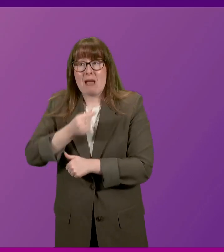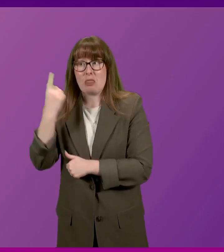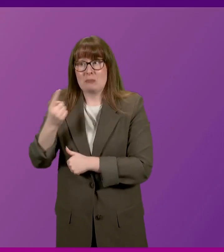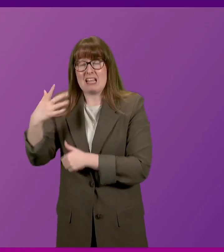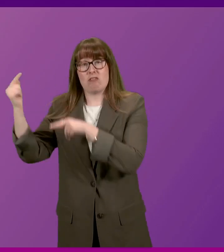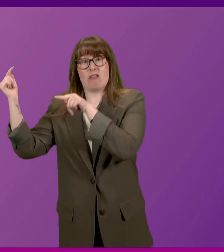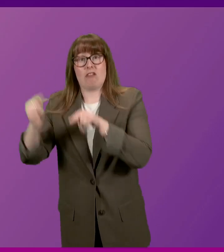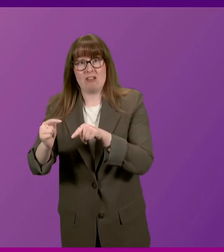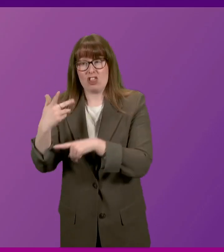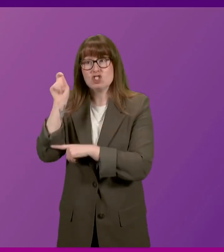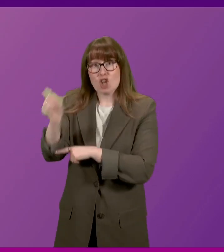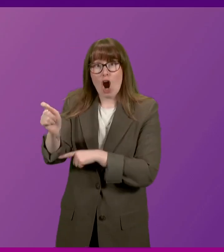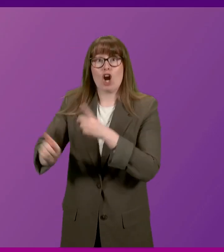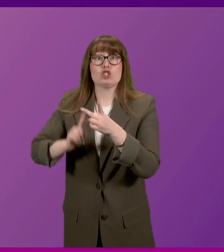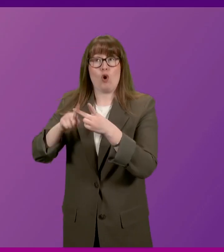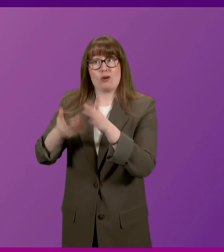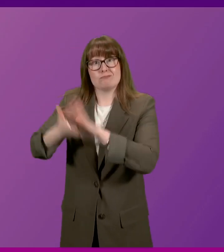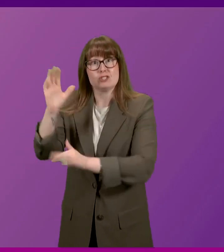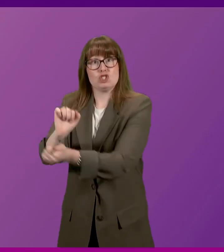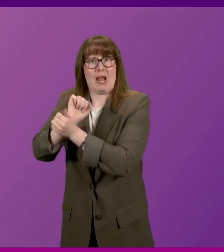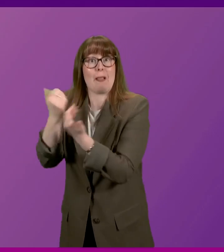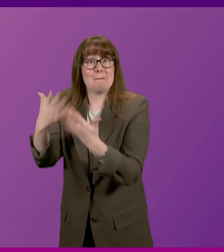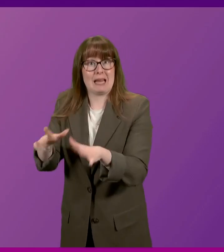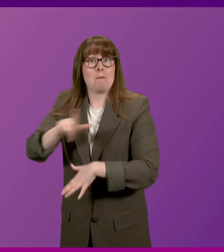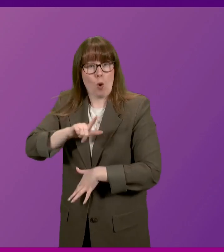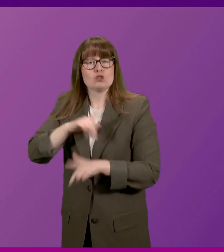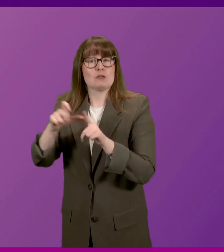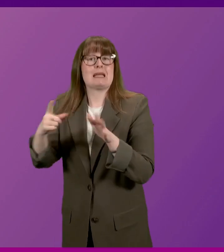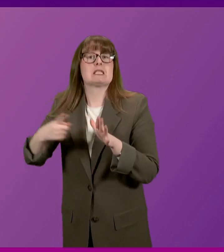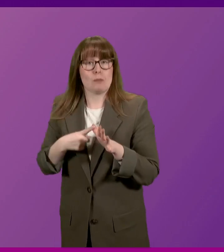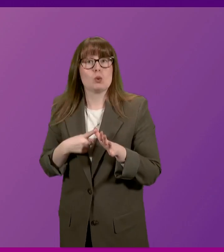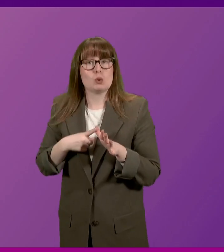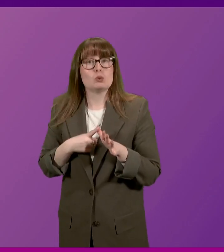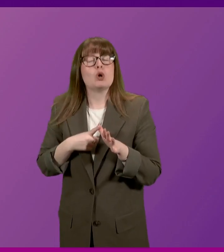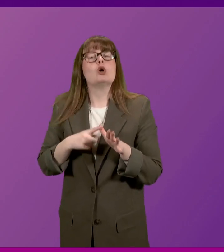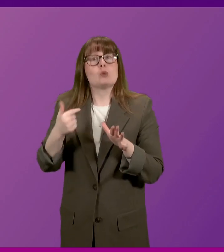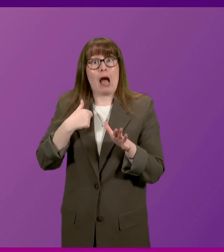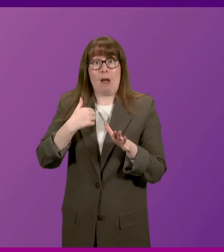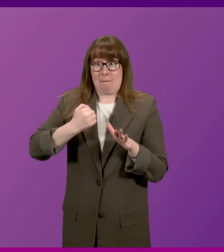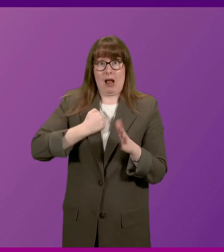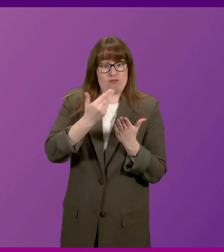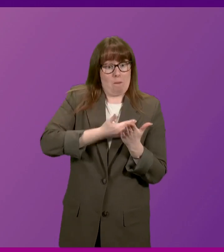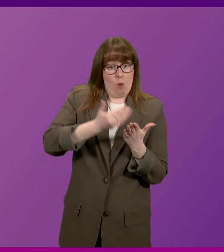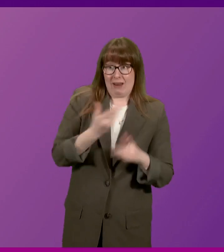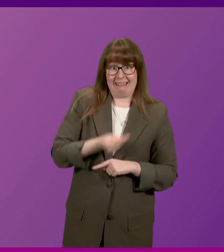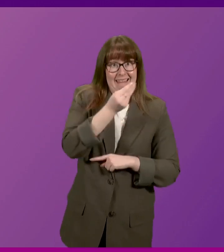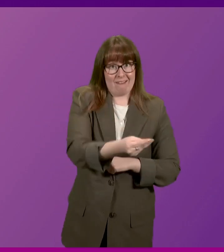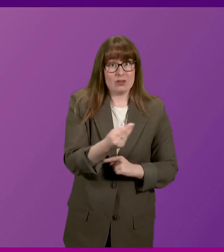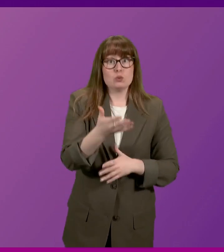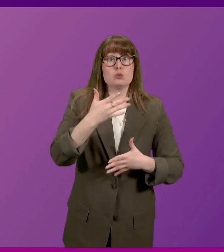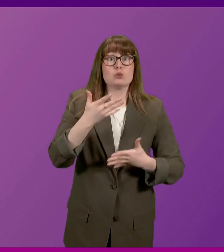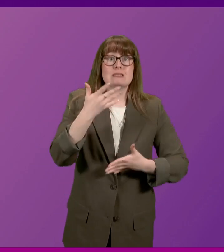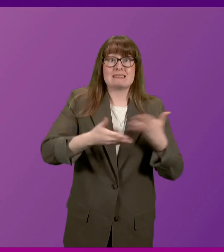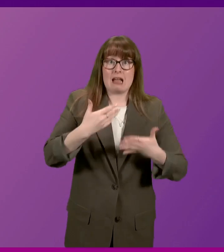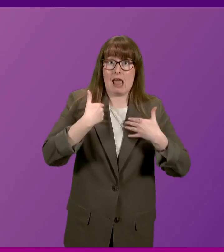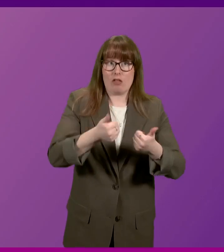been charged or convicted. So we've shared our findings with them, and they're very keen to support any ongoing work